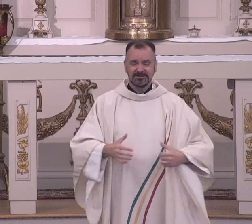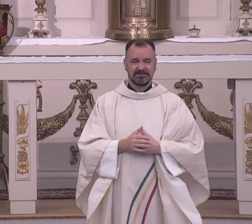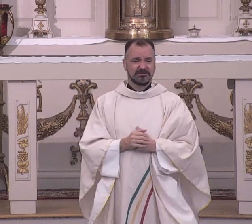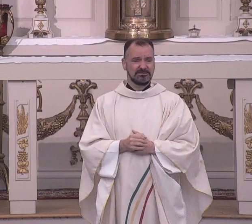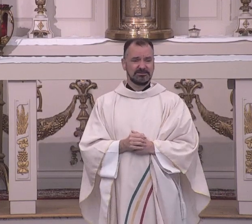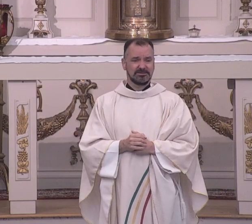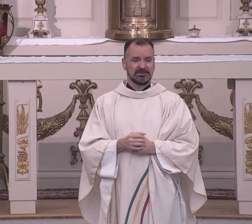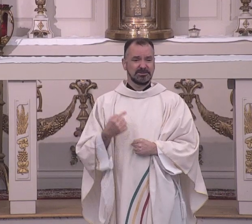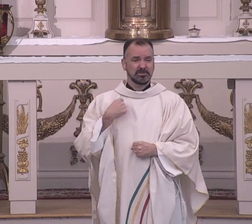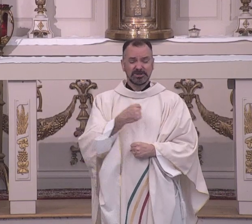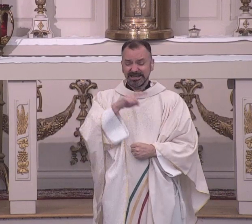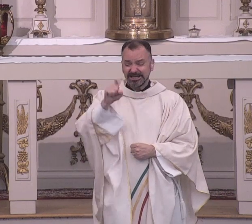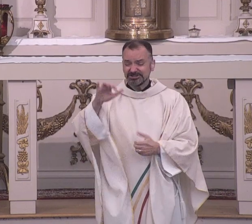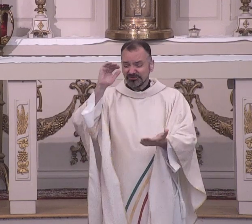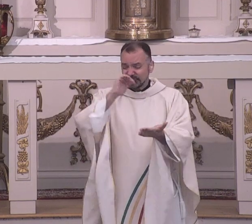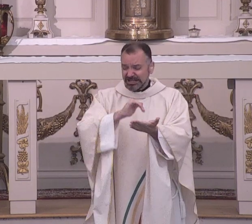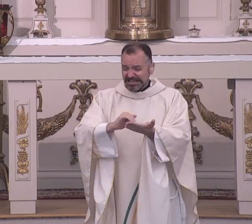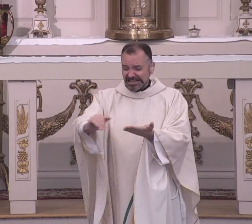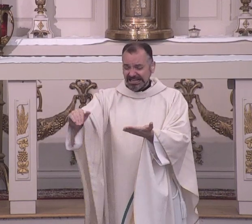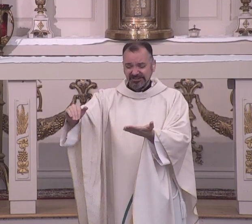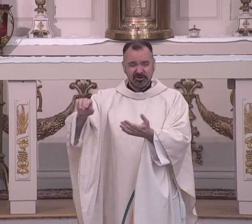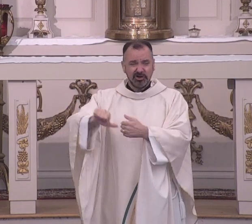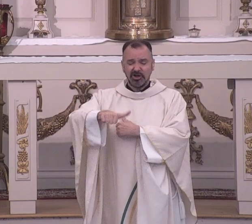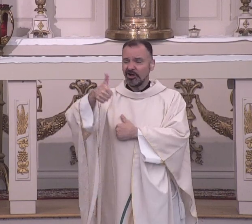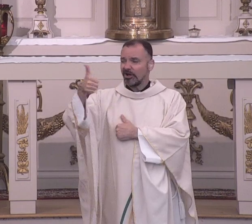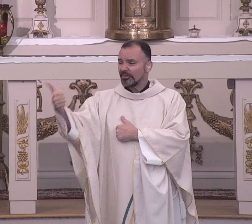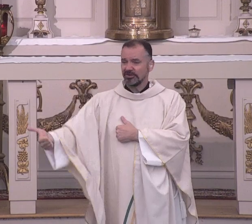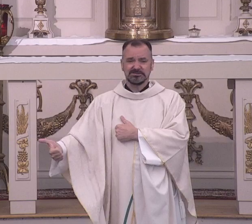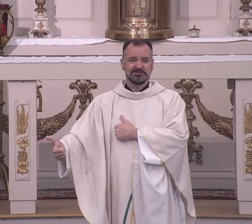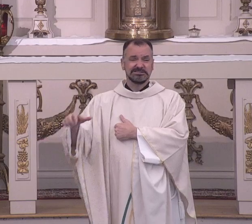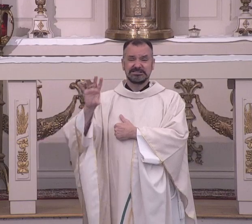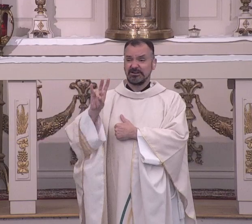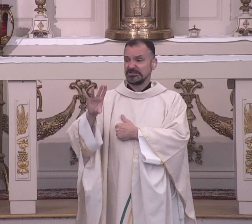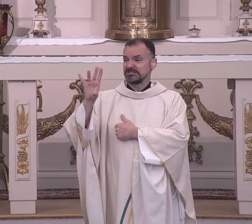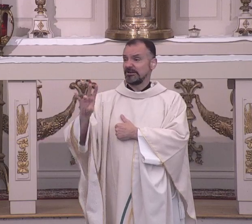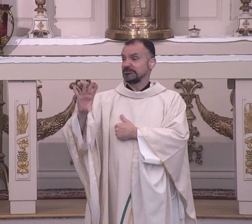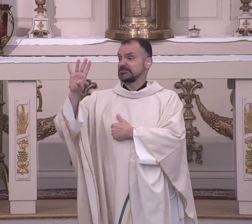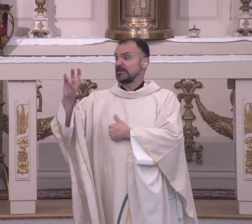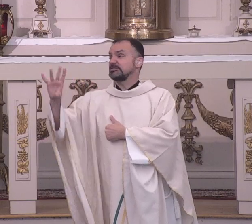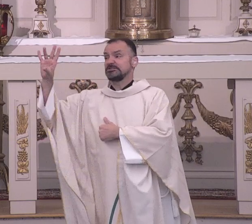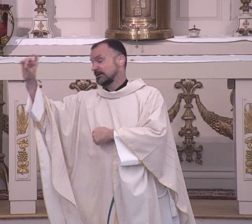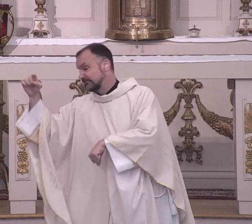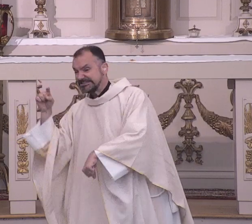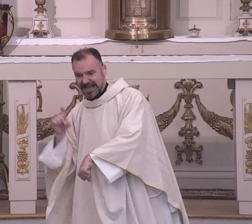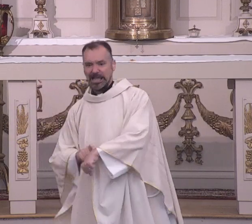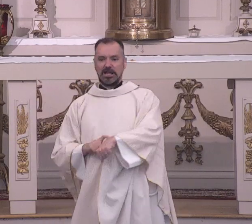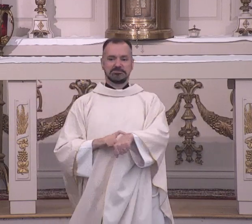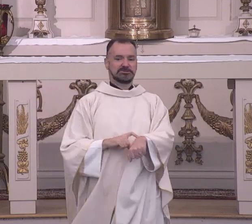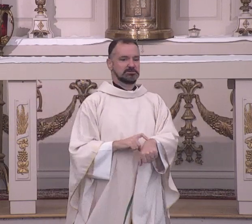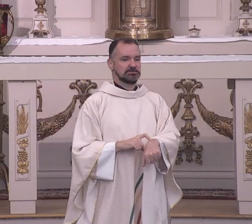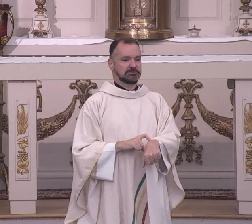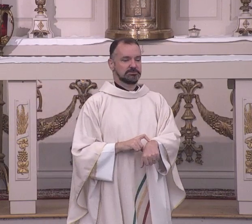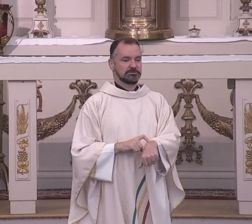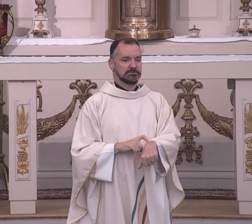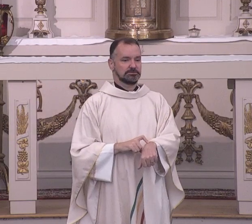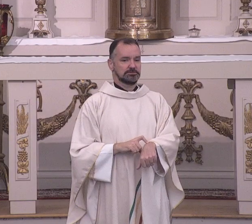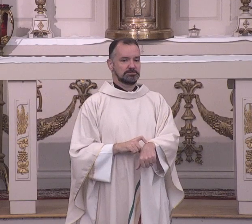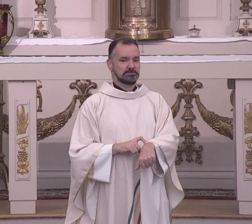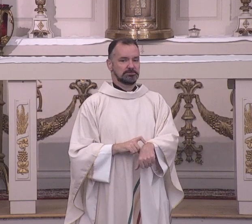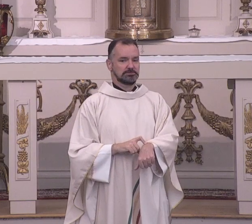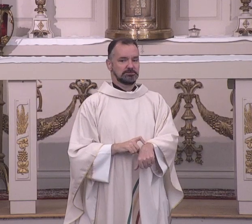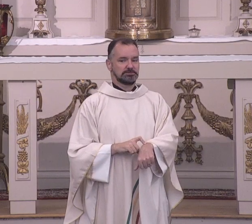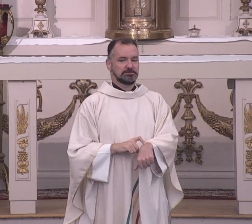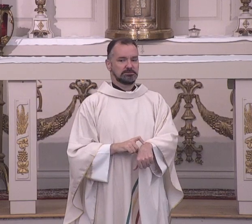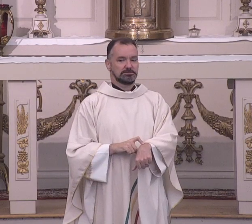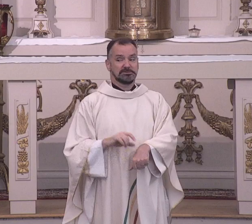life, which is the goal. We know that Jesus said we need to forgive